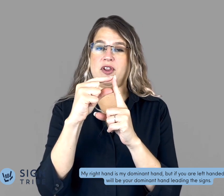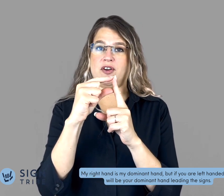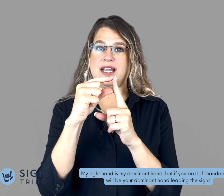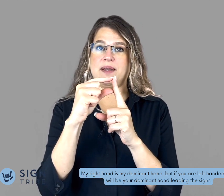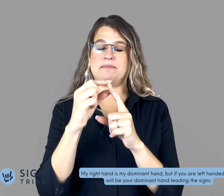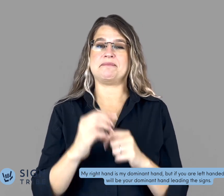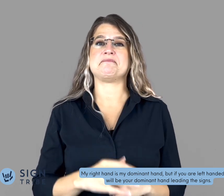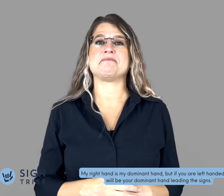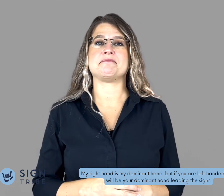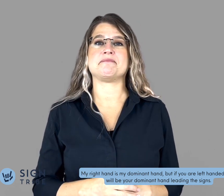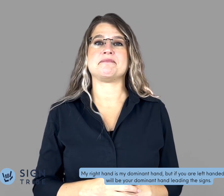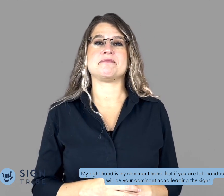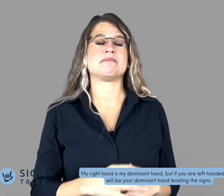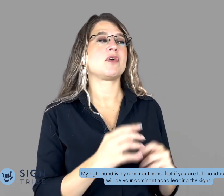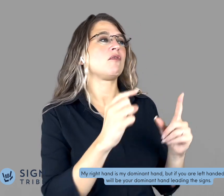Vocabulary.